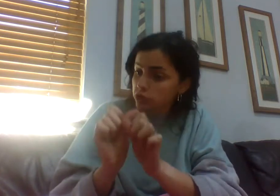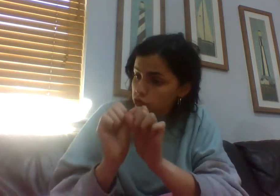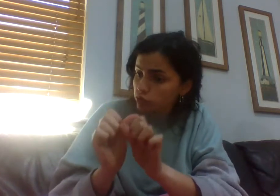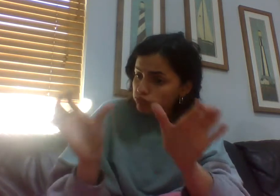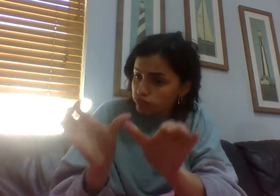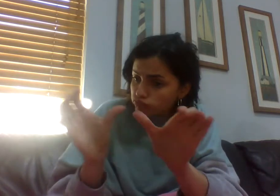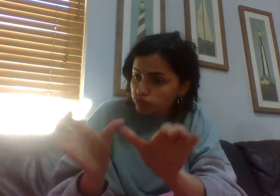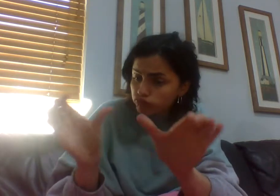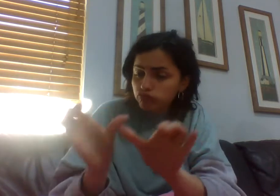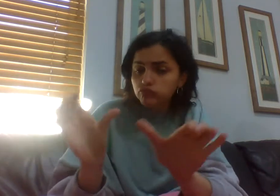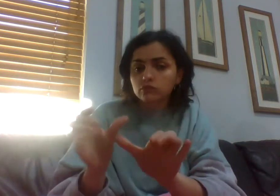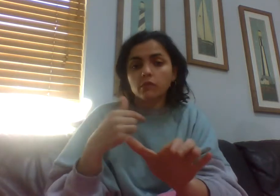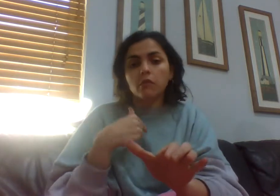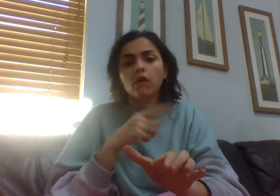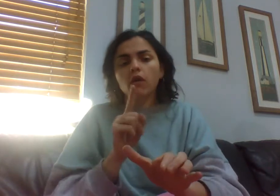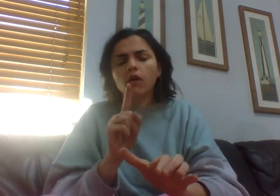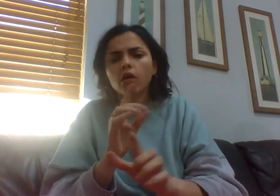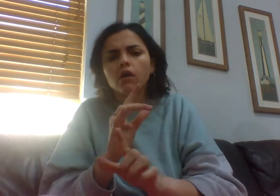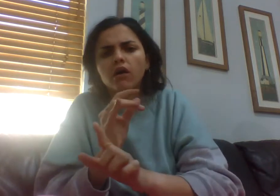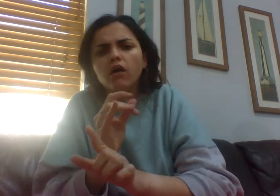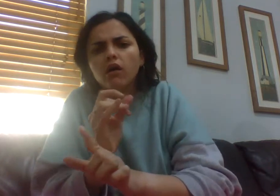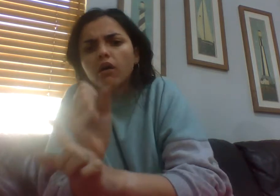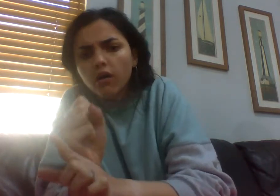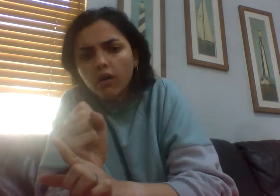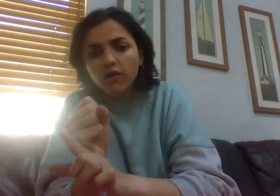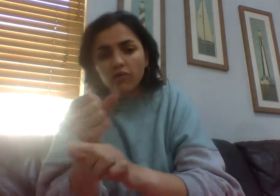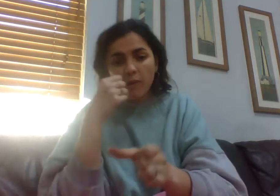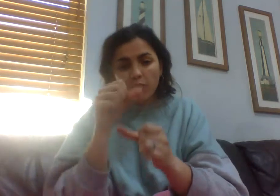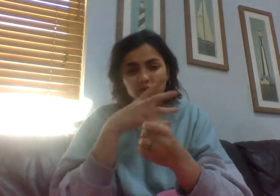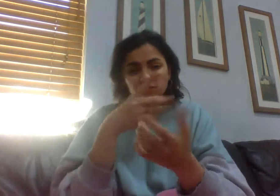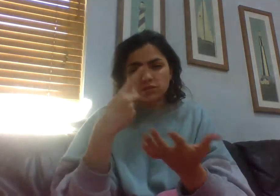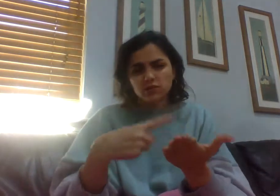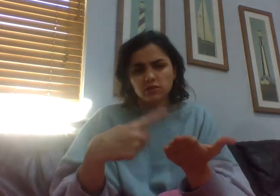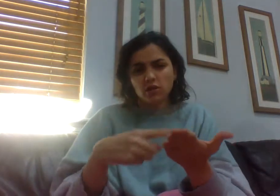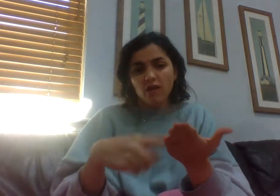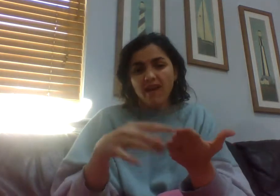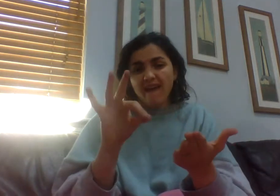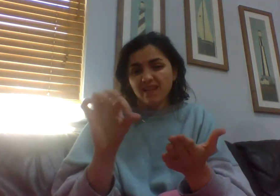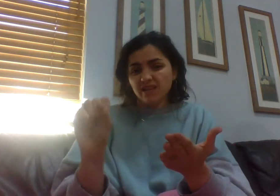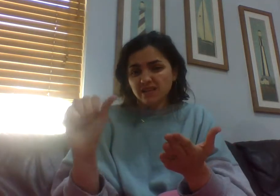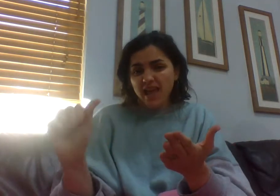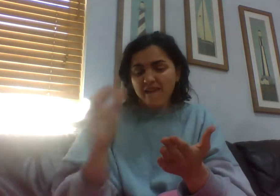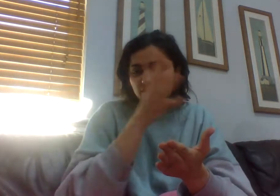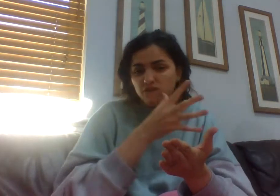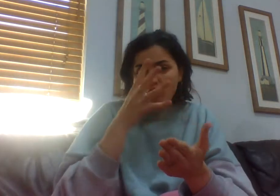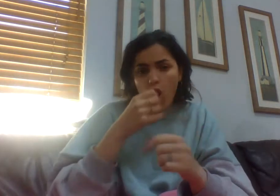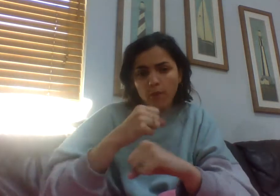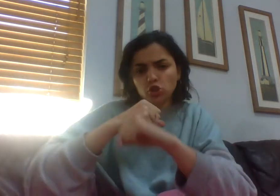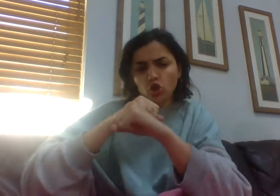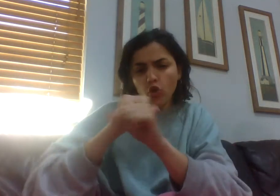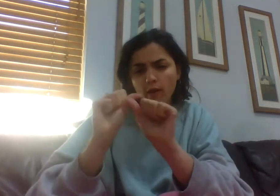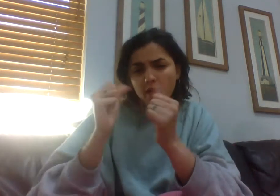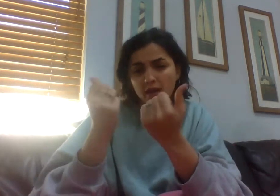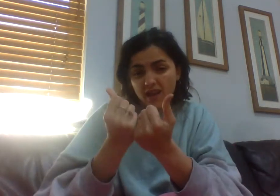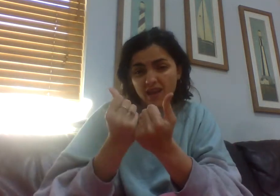New Deal program, the FSA, the Farm Security Administration, who the federal government paid many photographers, many